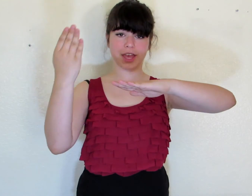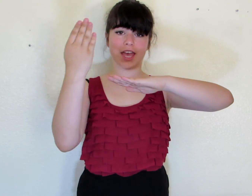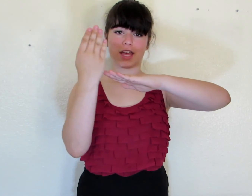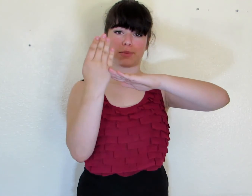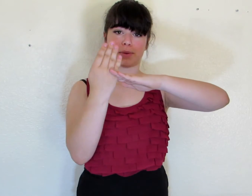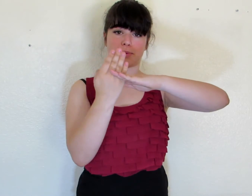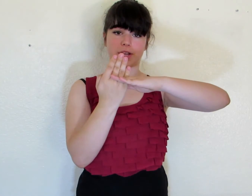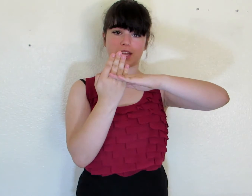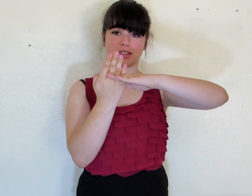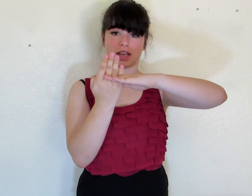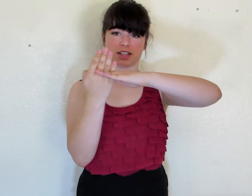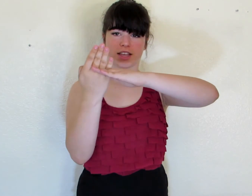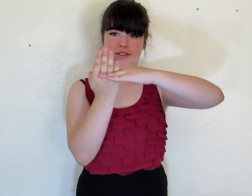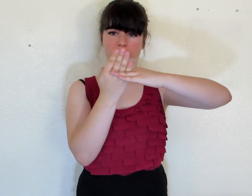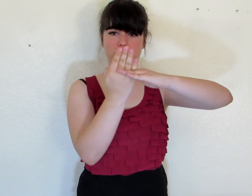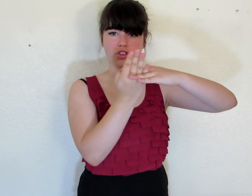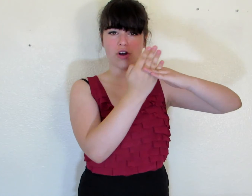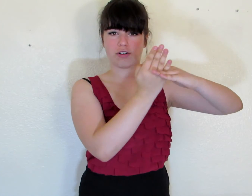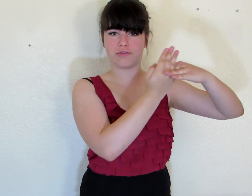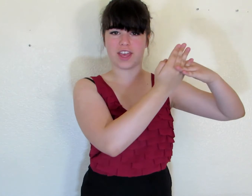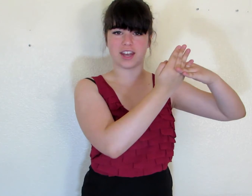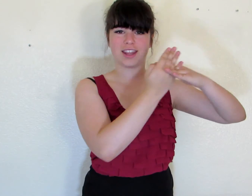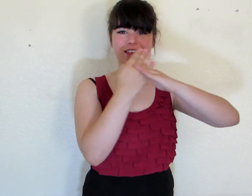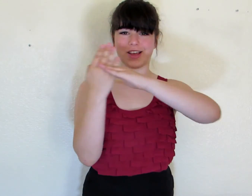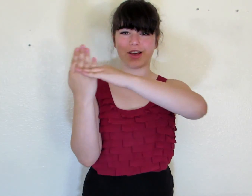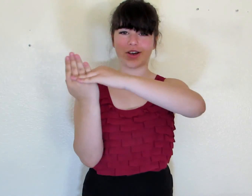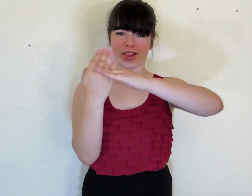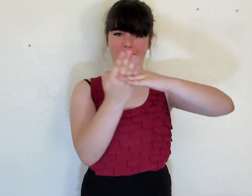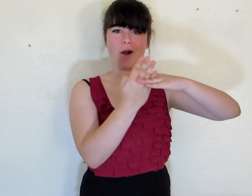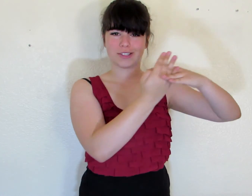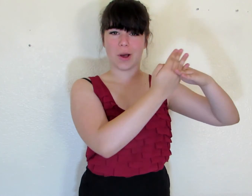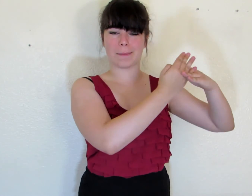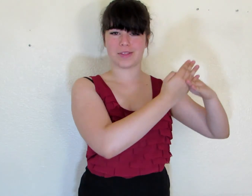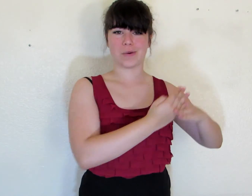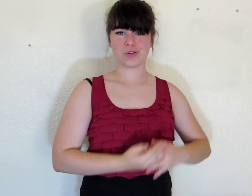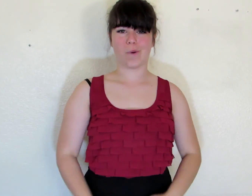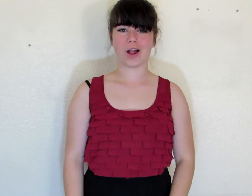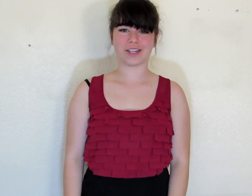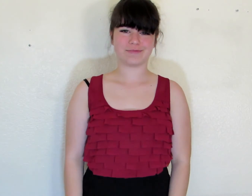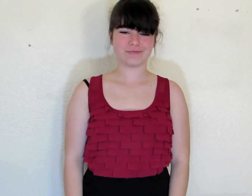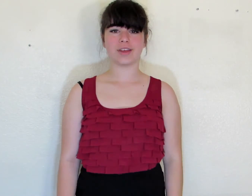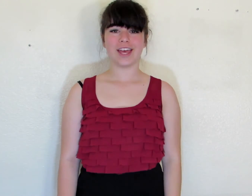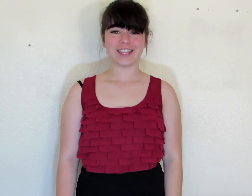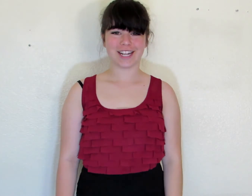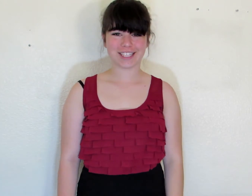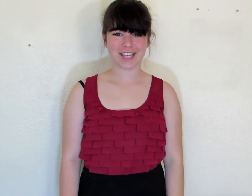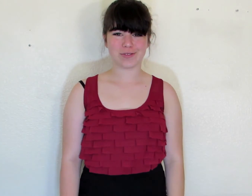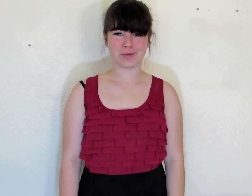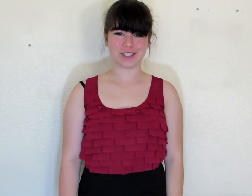and you'll be putting it inside. It's like the shark fin on top of the ocean water. The next sign we'll be learning